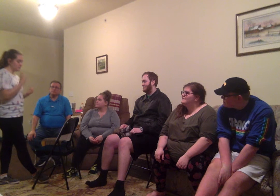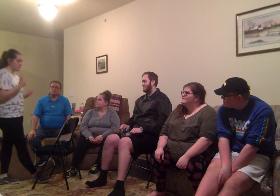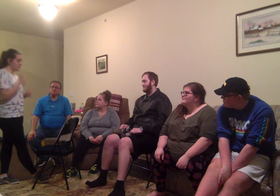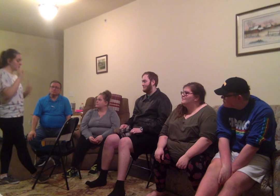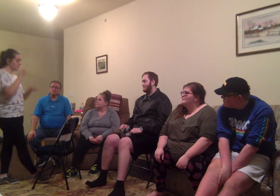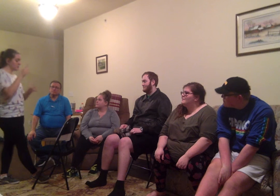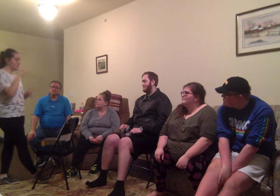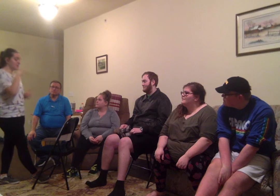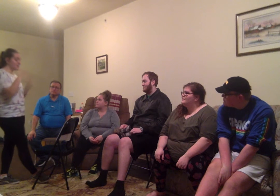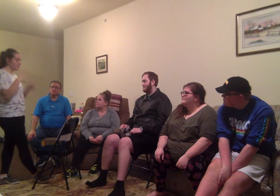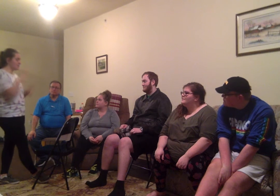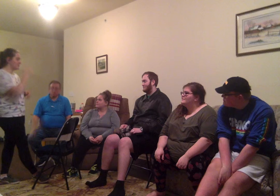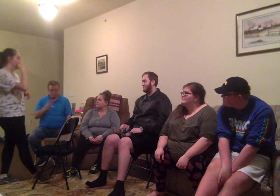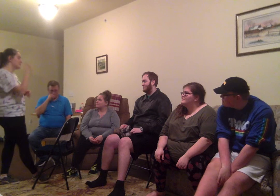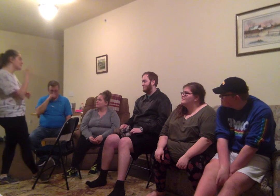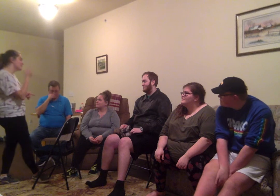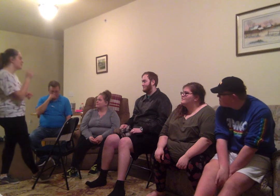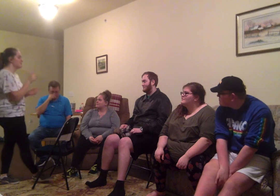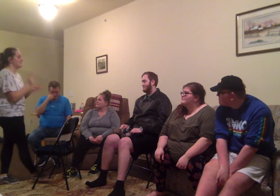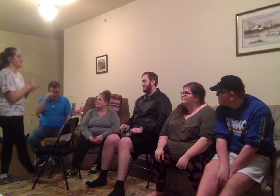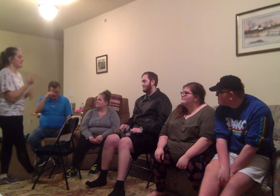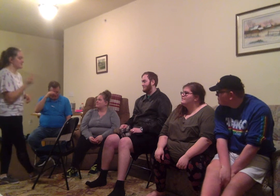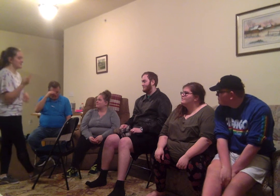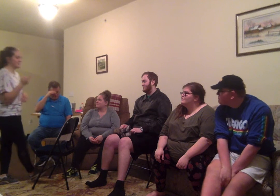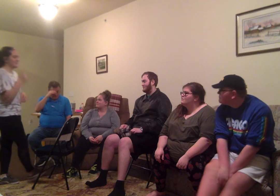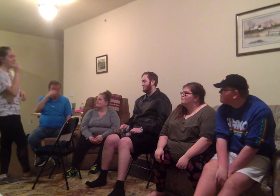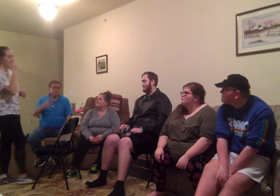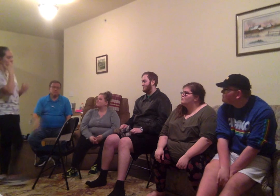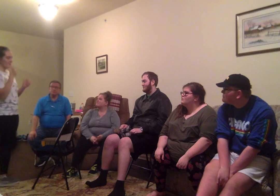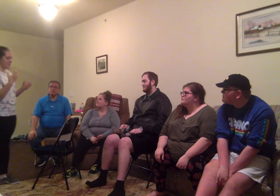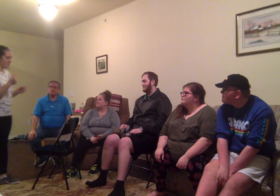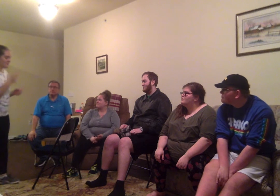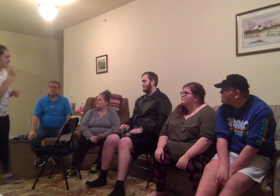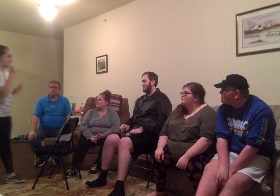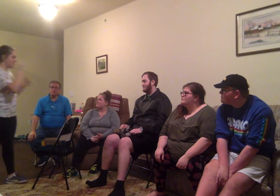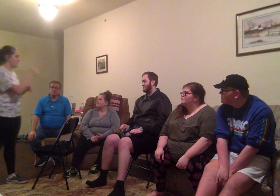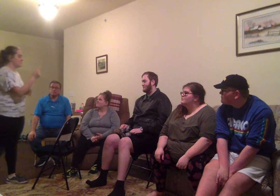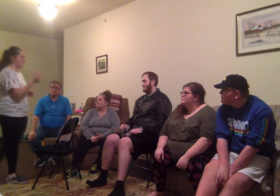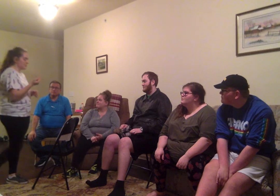You can now go and tell people you know someone or you met someone who knows sign language and taught you a little